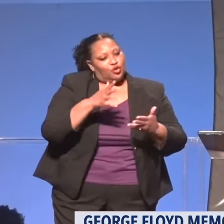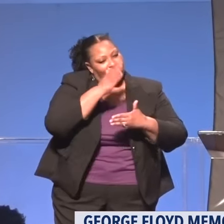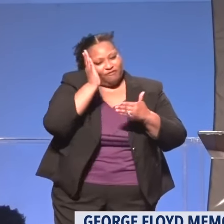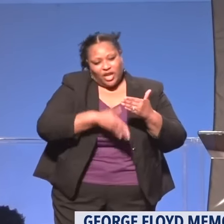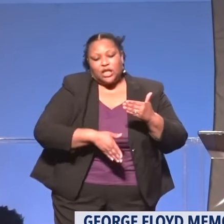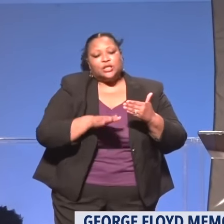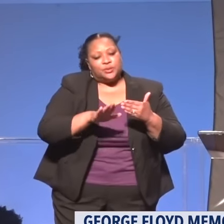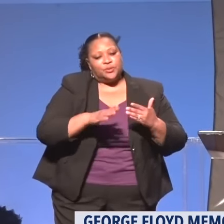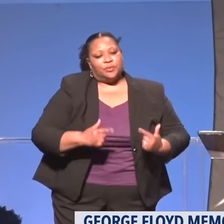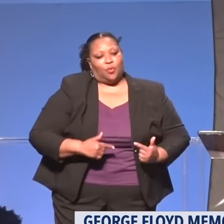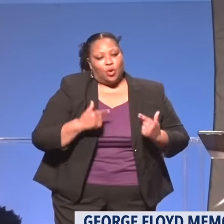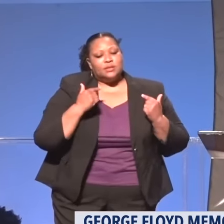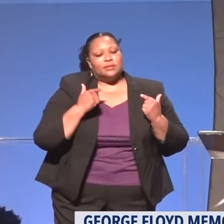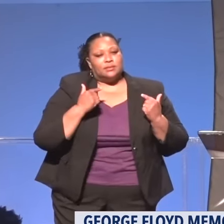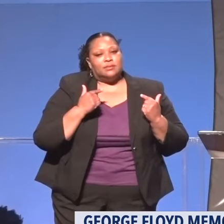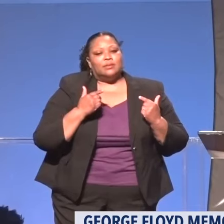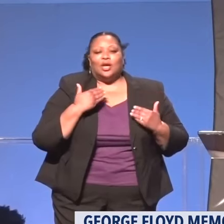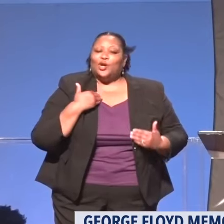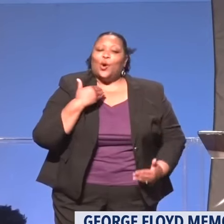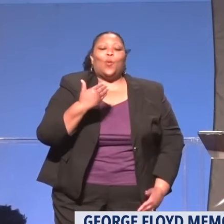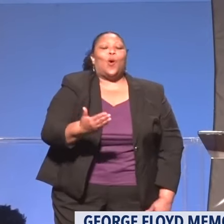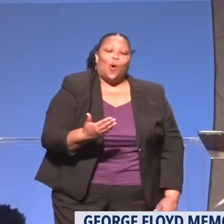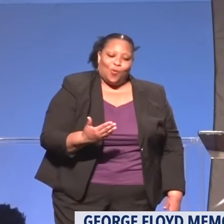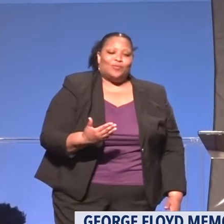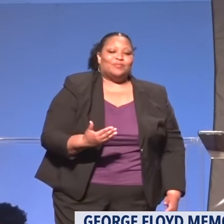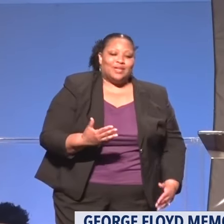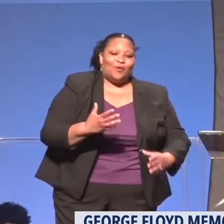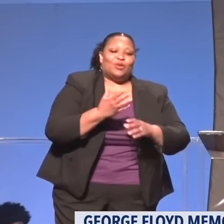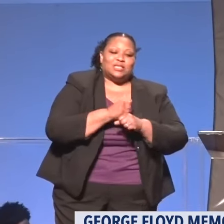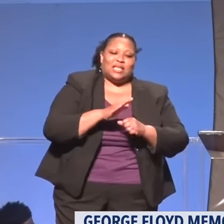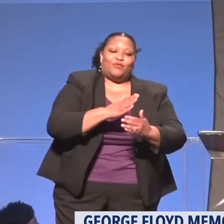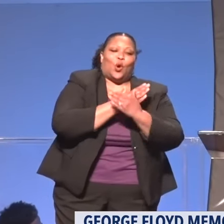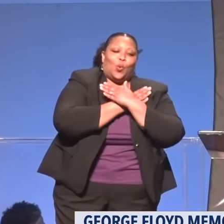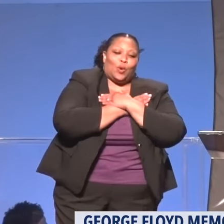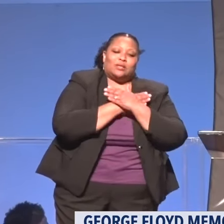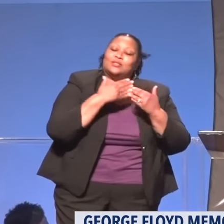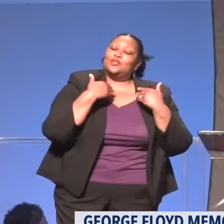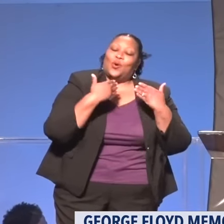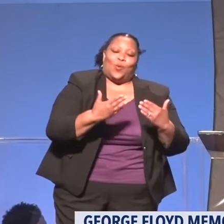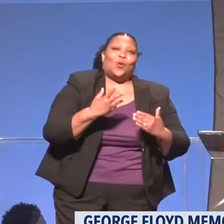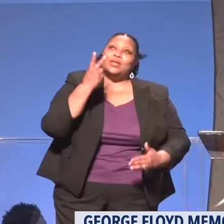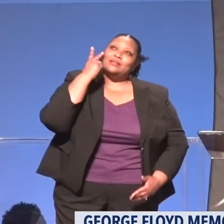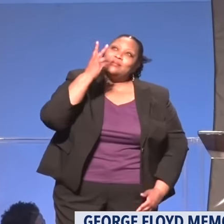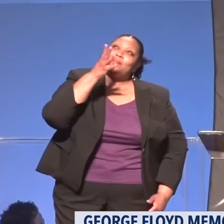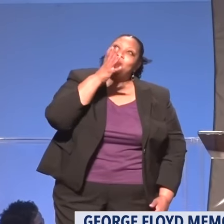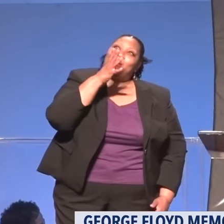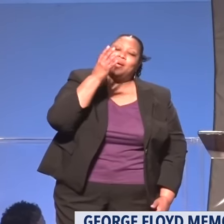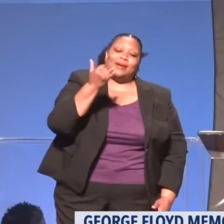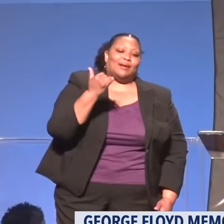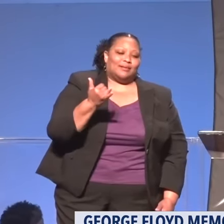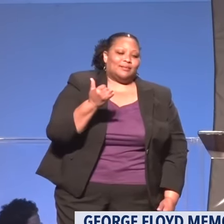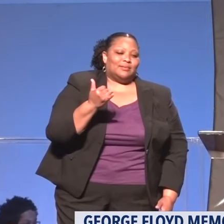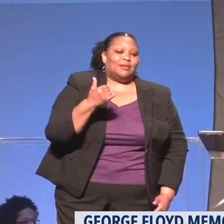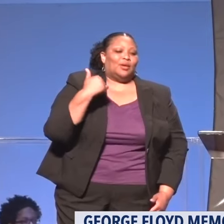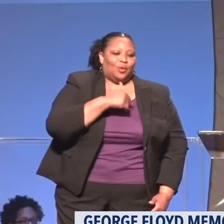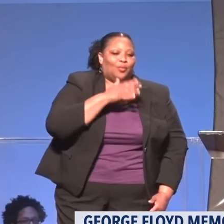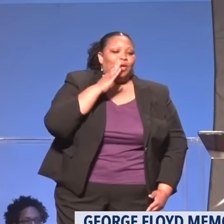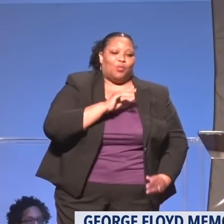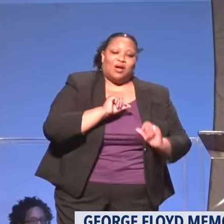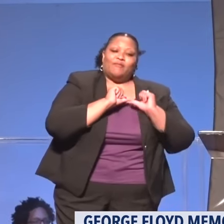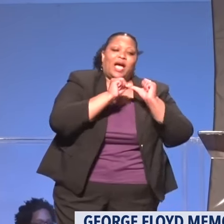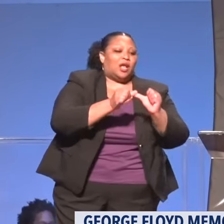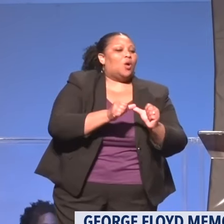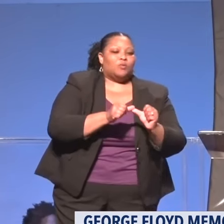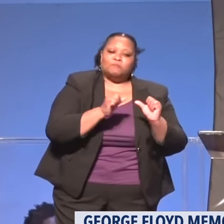finished your course. Go on and get your rest now. Go on and see mama. Now we going to fight